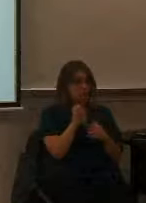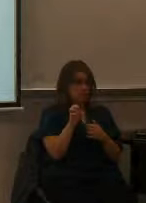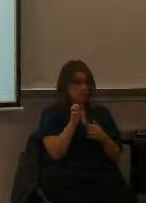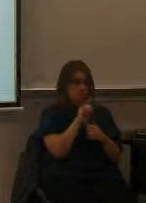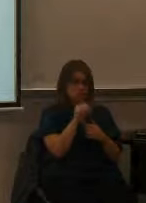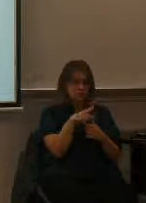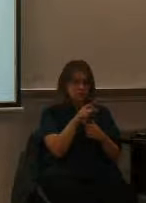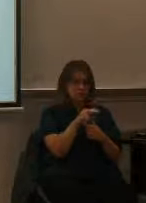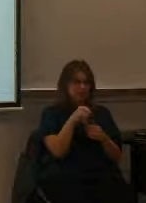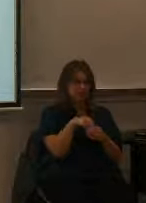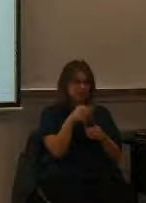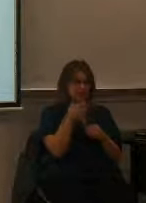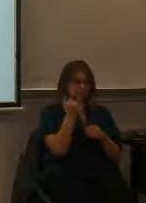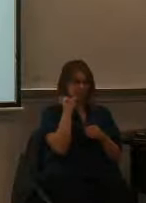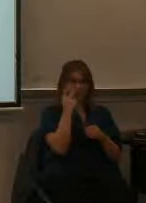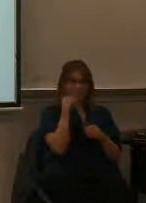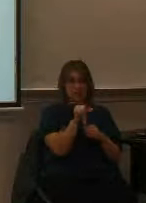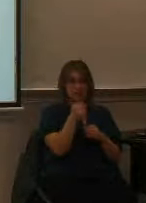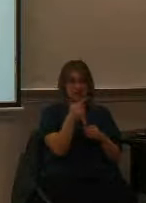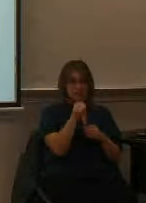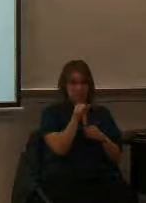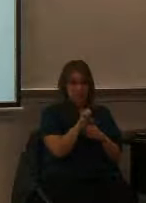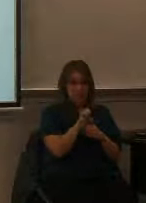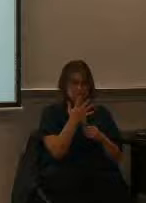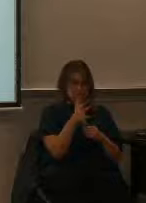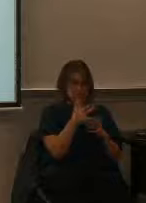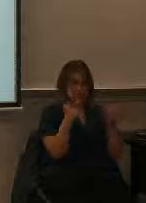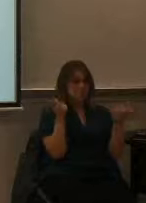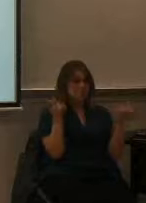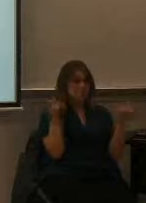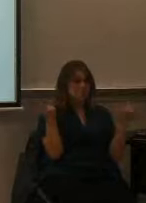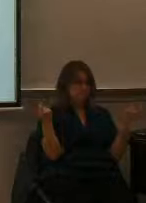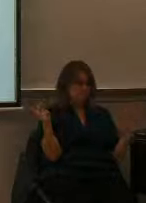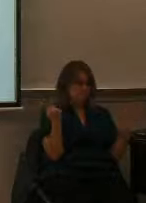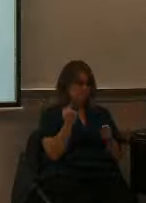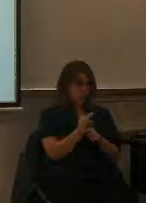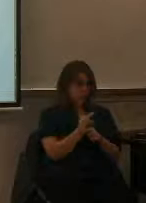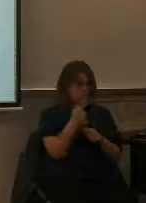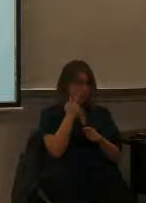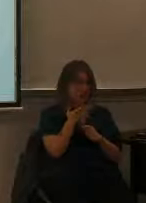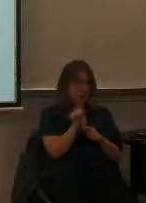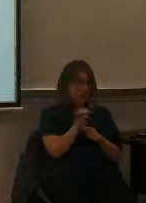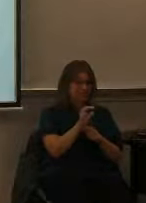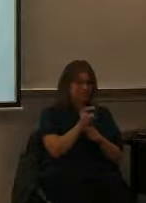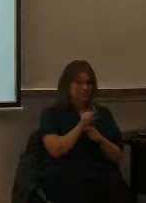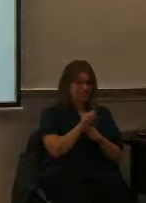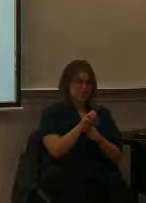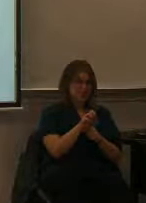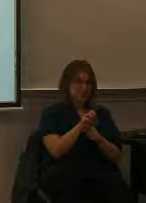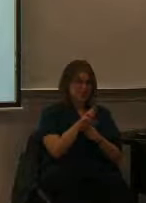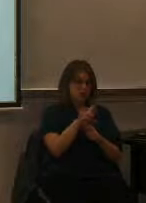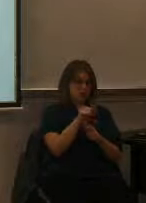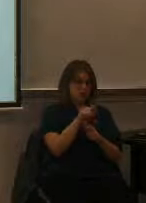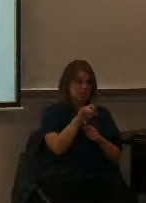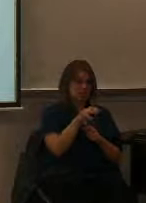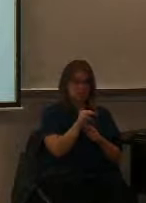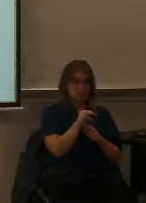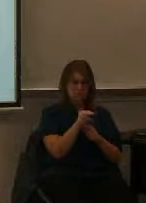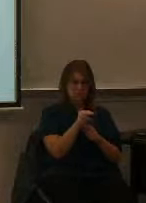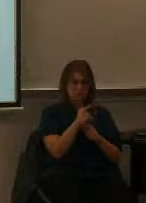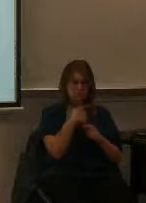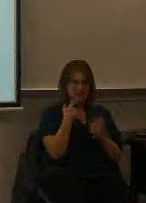there, and if we saw any algae, it was generally pretty big. And we see things like serratium, which is the dinoflagellate that has the